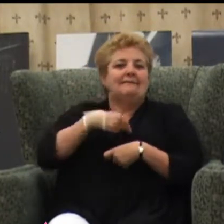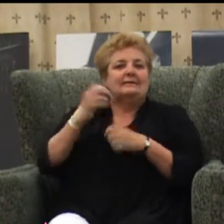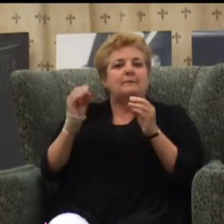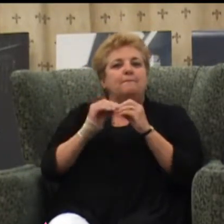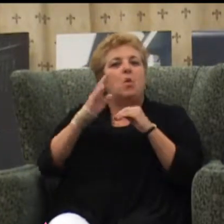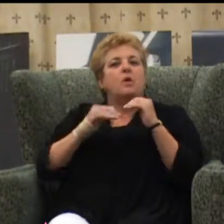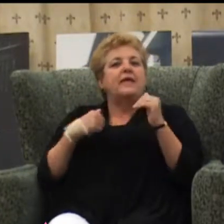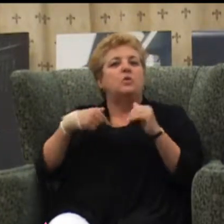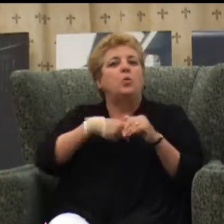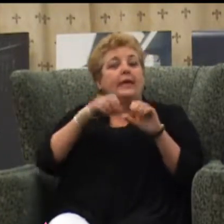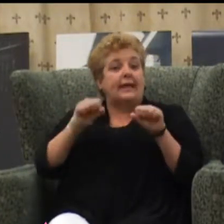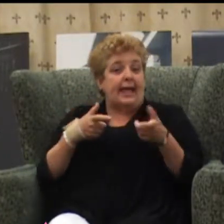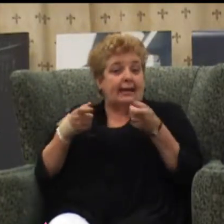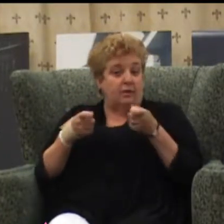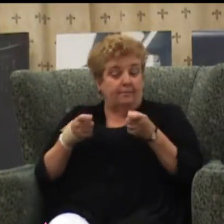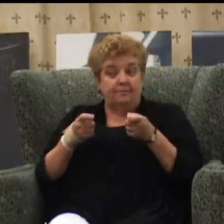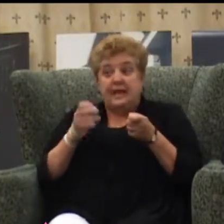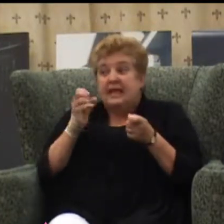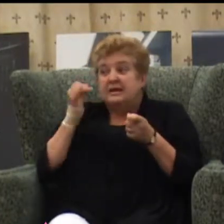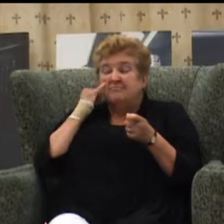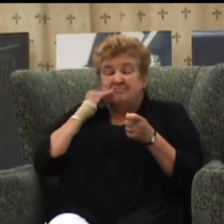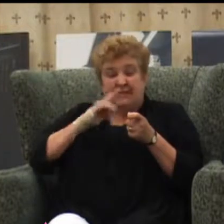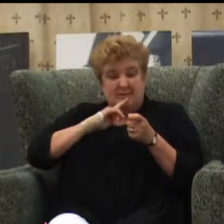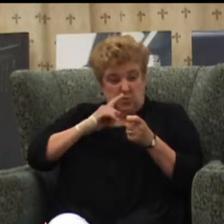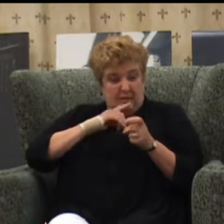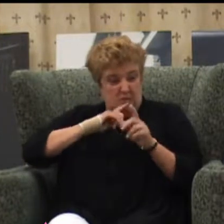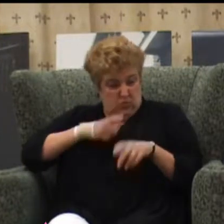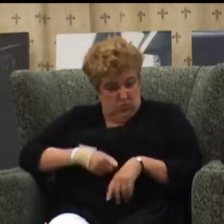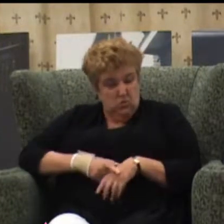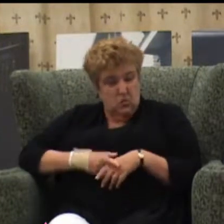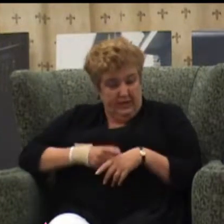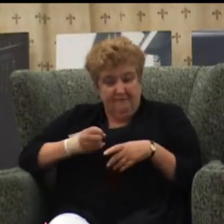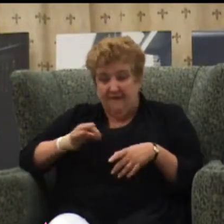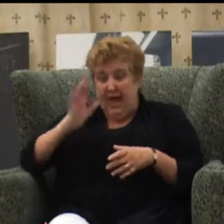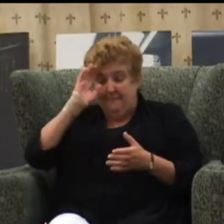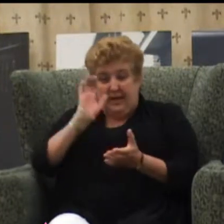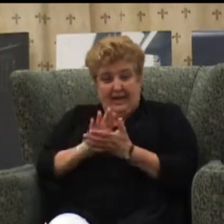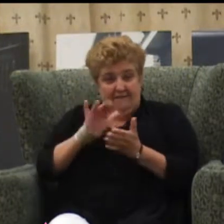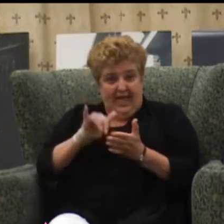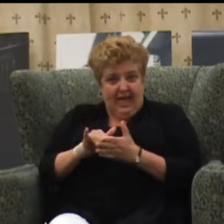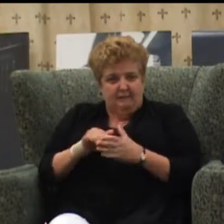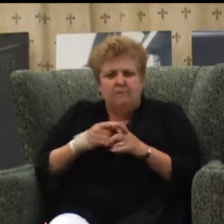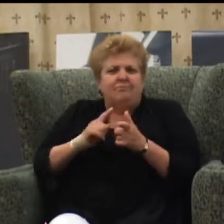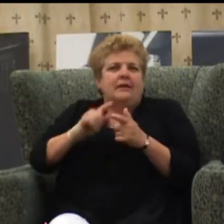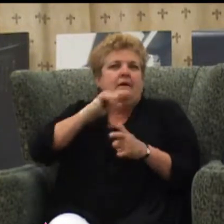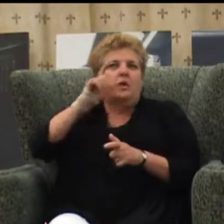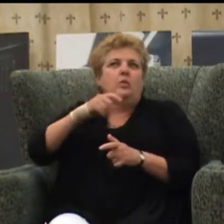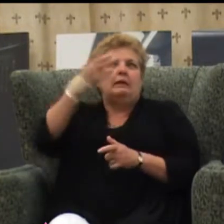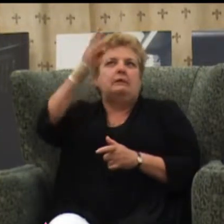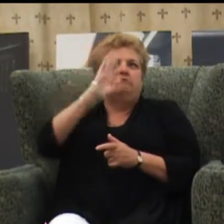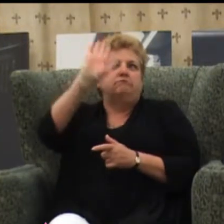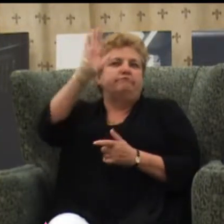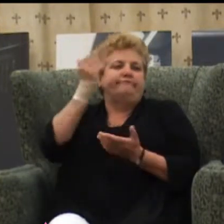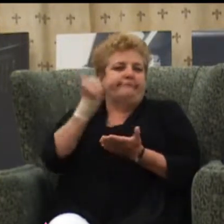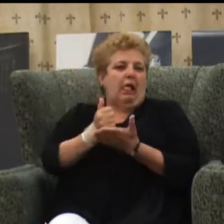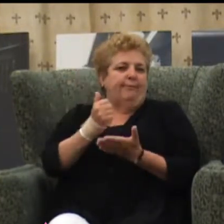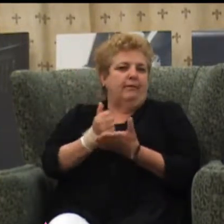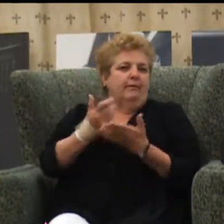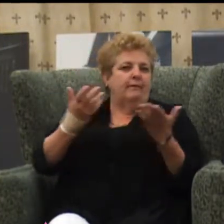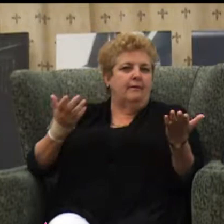If that was really true, if I really believed that statement, then I wouldn't need God's help. And the longer I've been sober, the longer